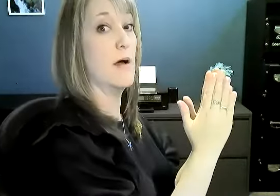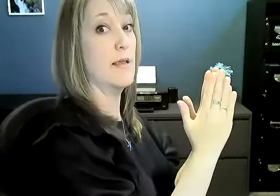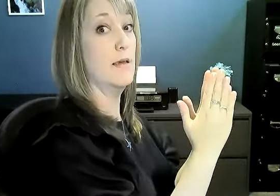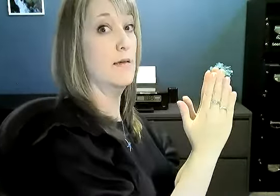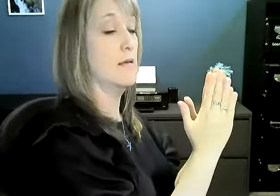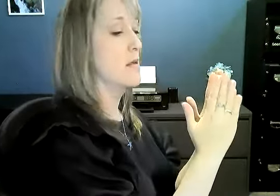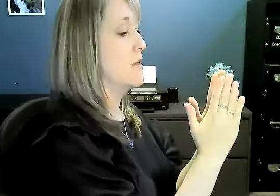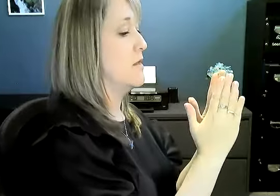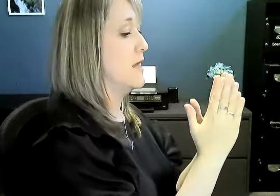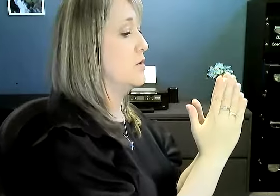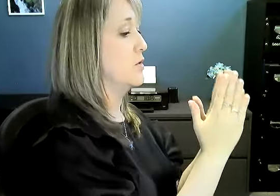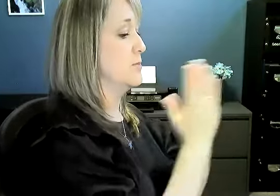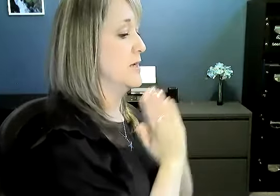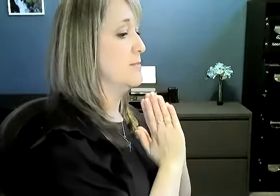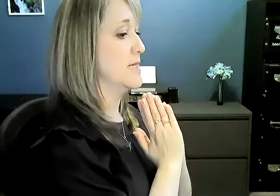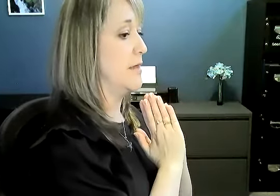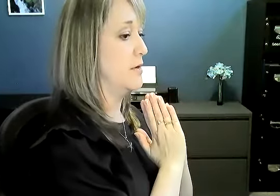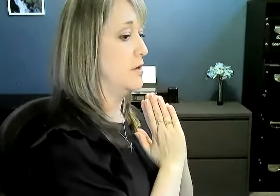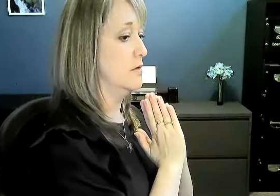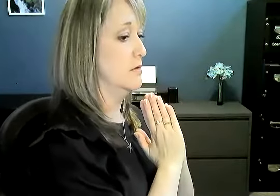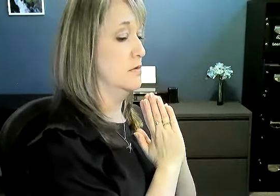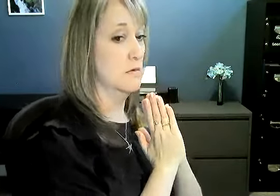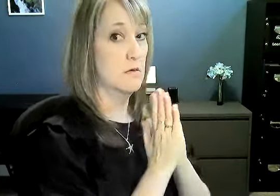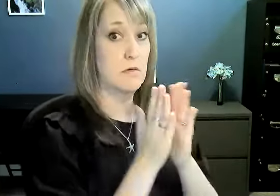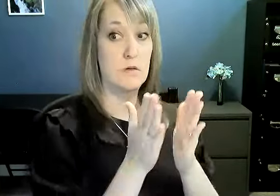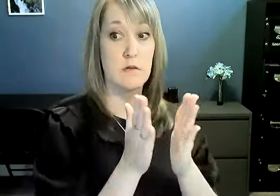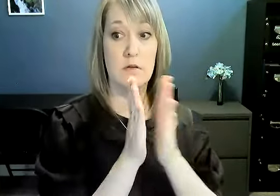body. Then you're going to bring them together,